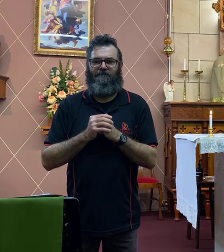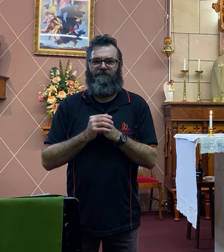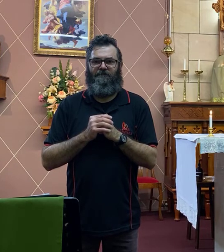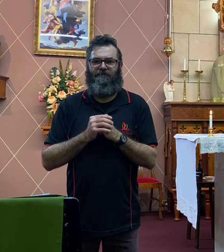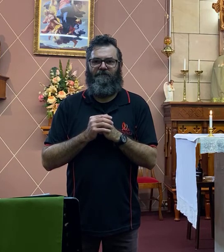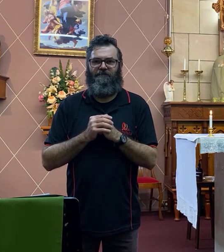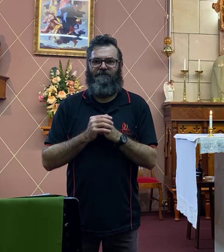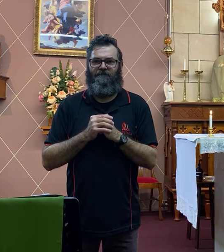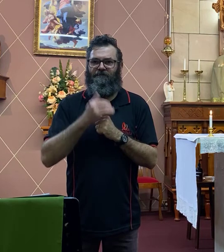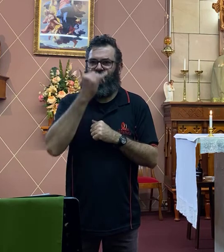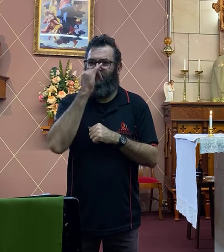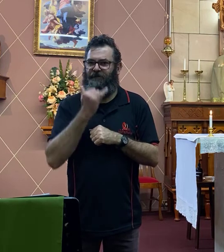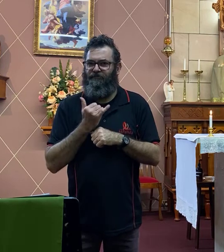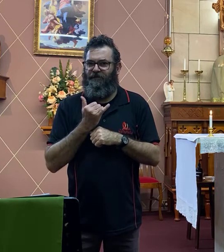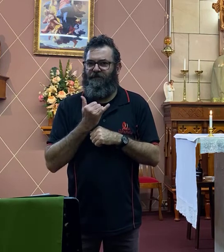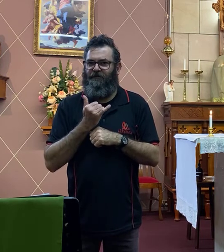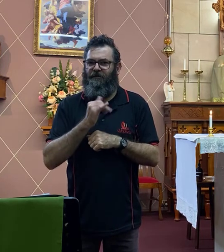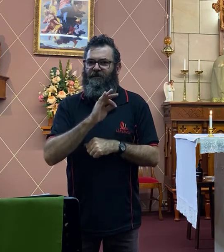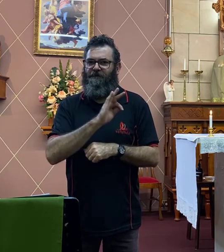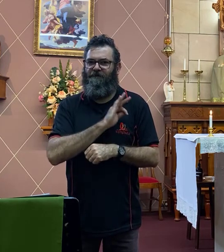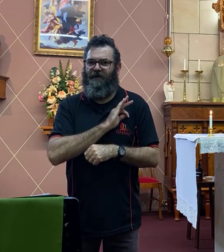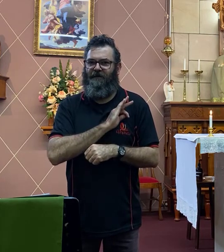The mystery.